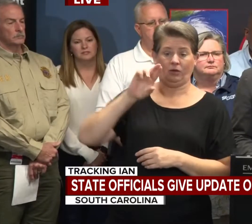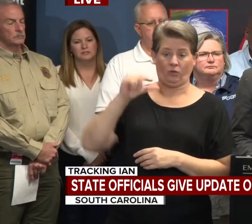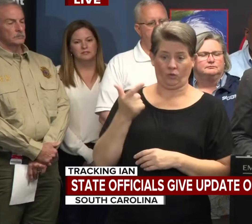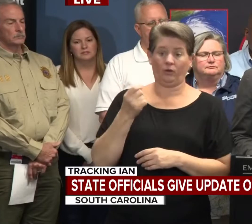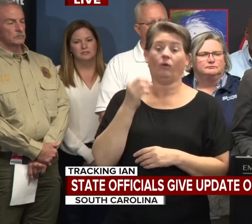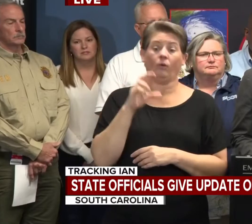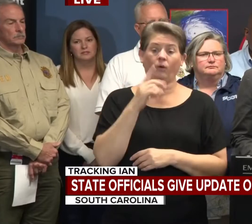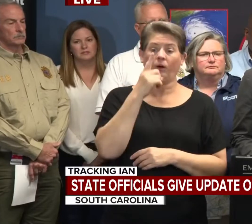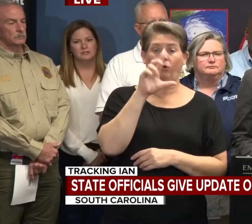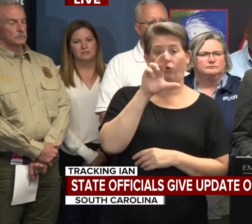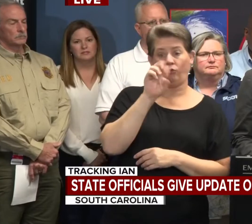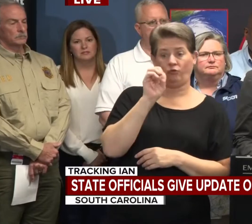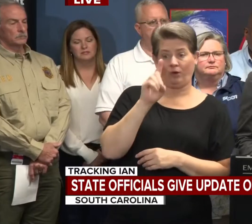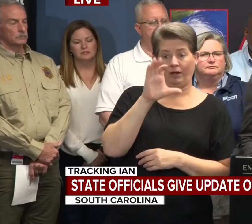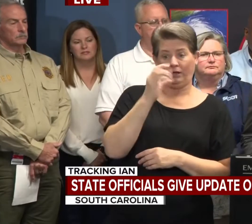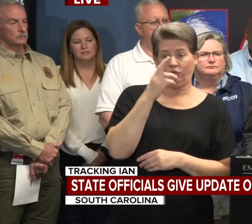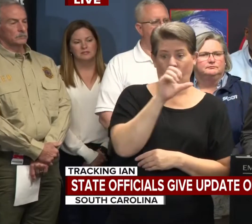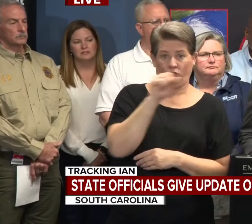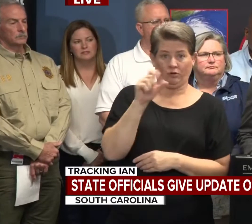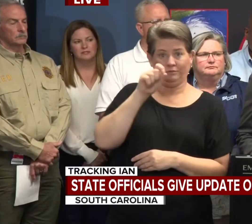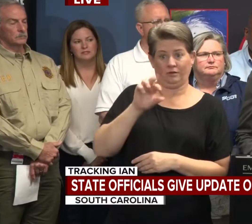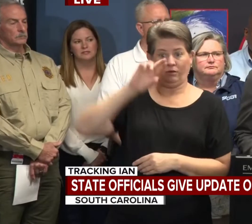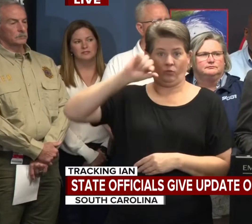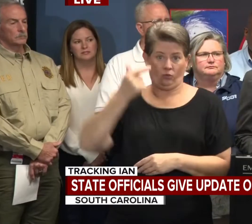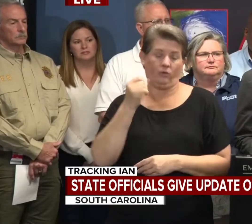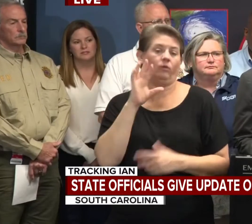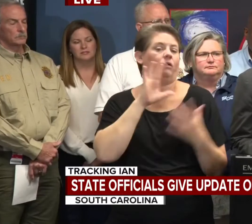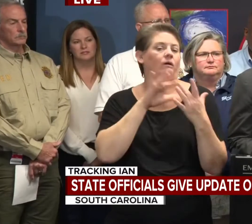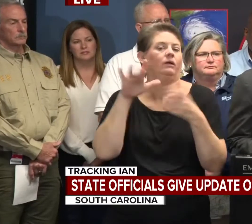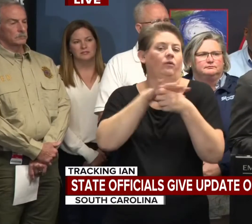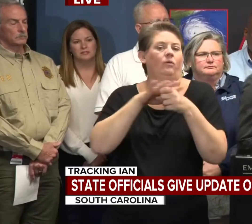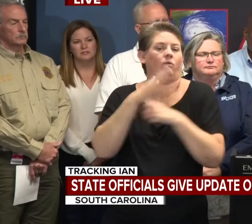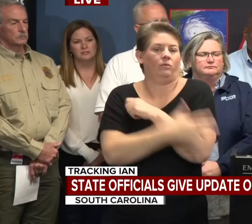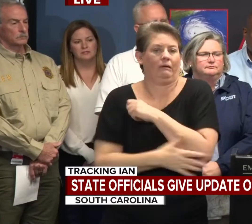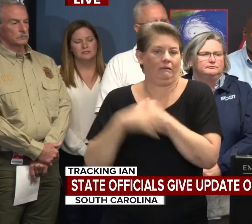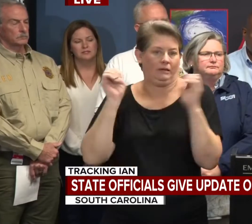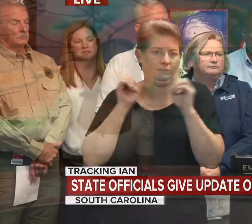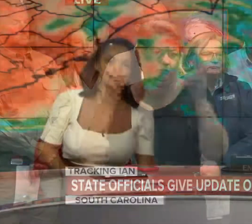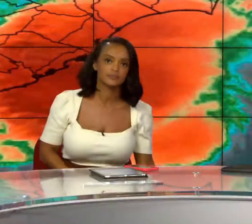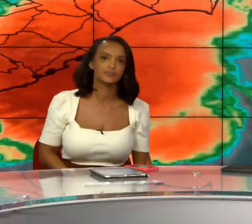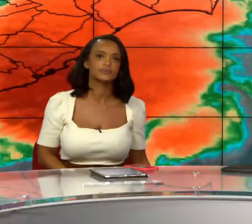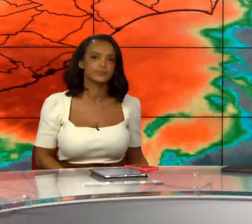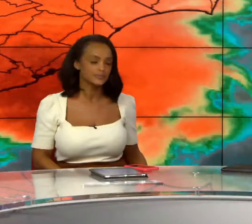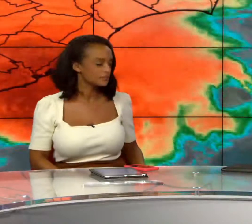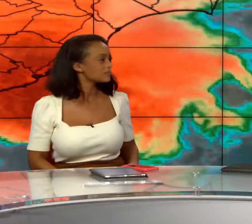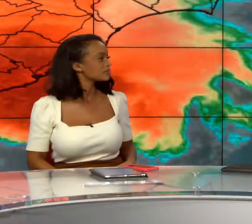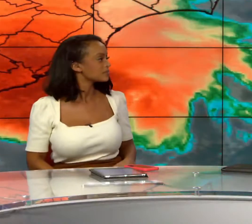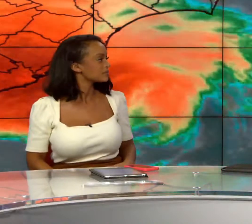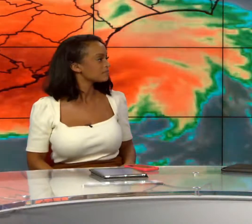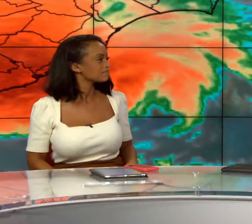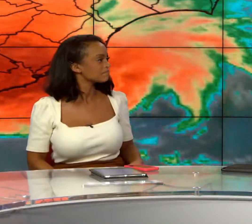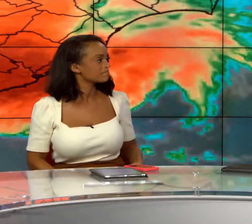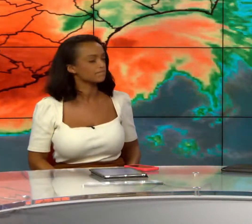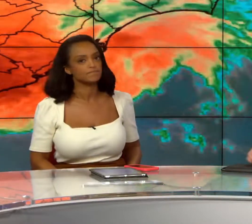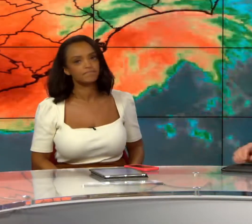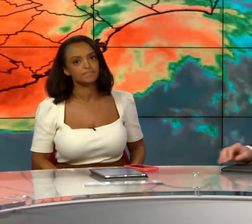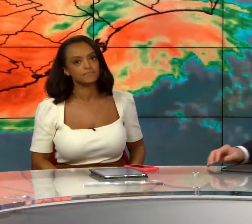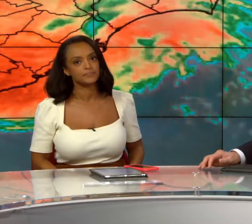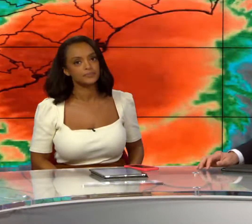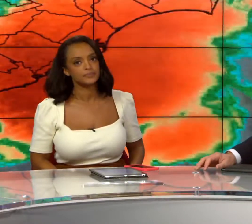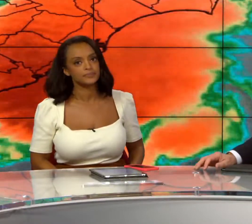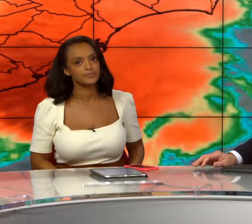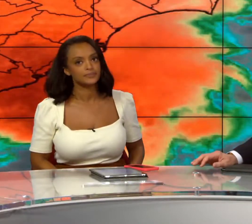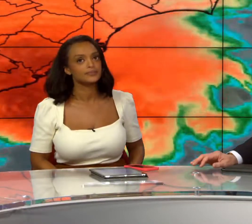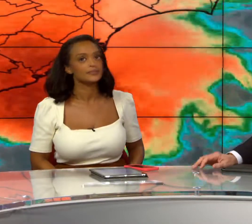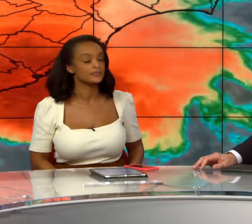redcross.org. All right, we've been listening in on South Carolina emergency management officials and South Carolina Governor Henry McMaster as they